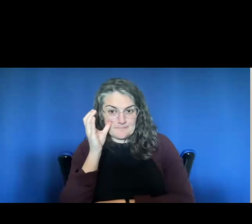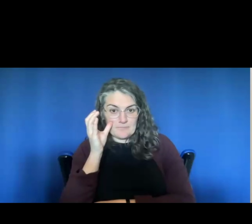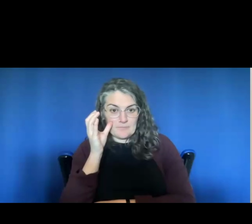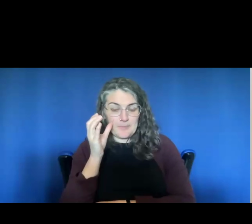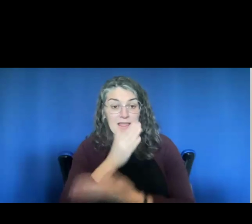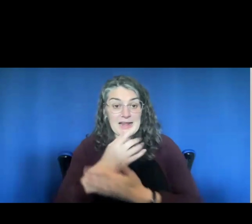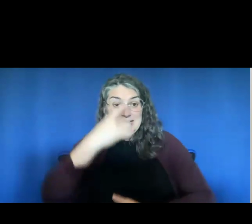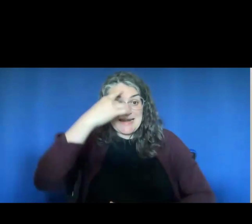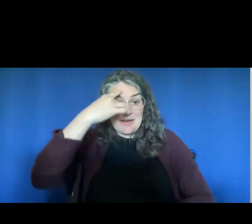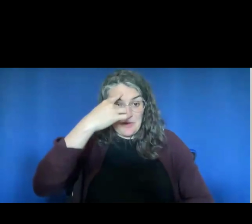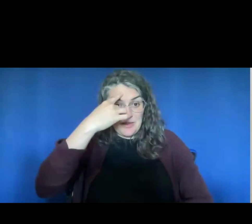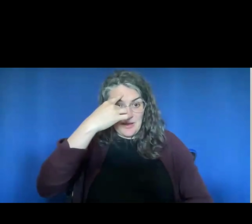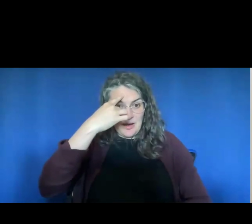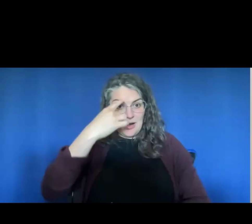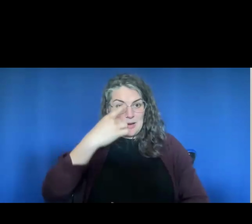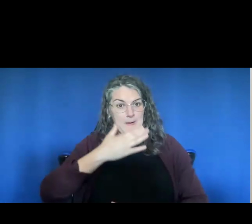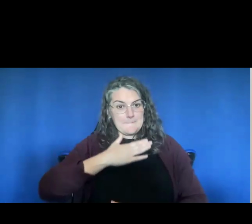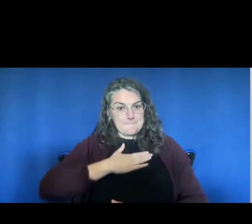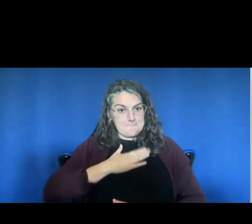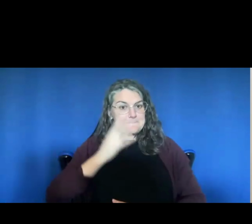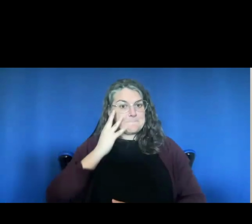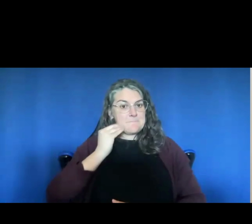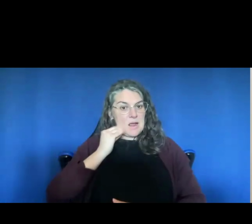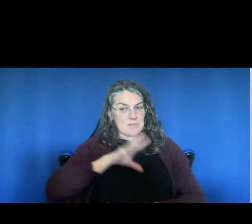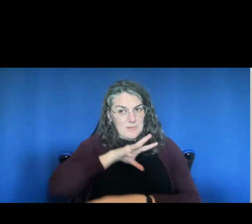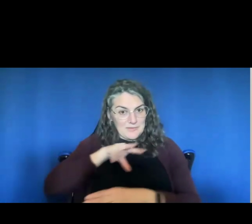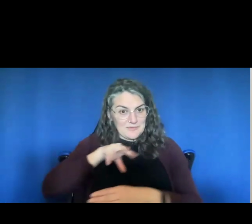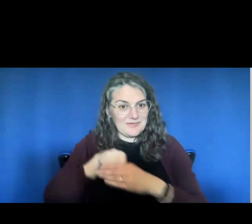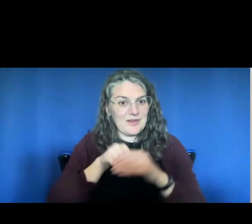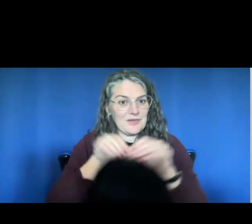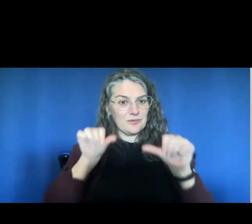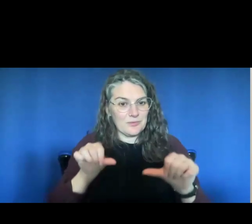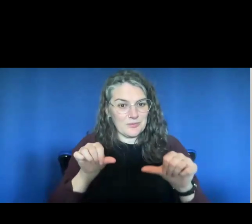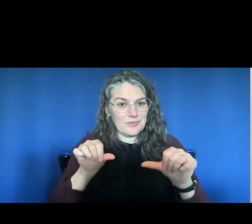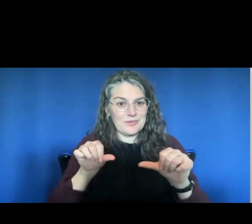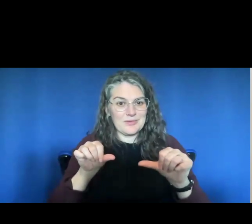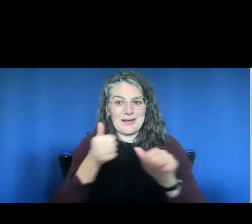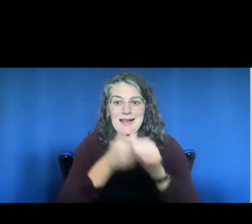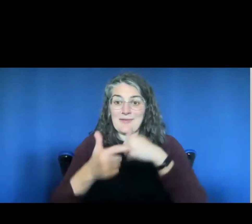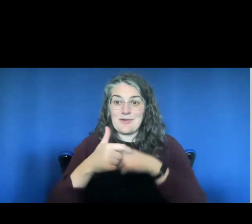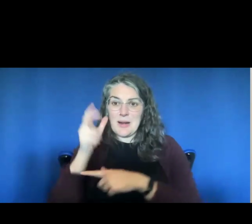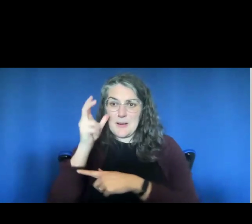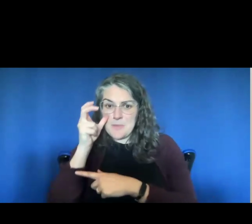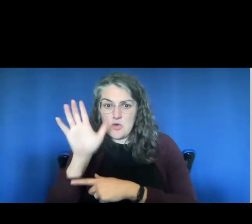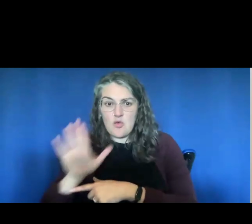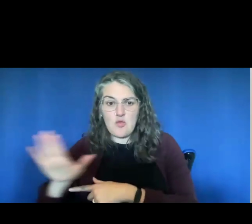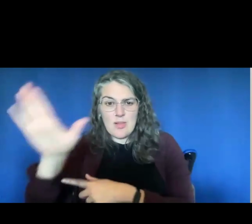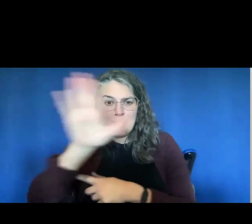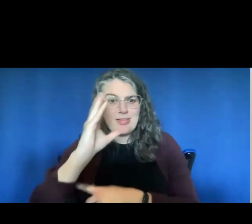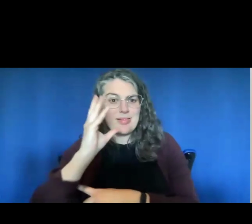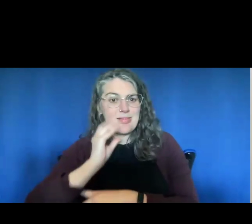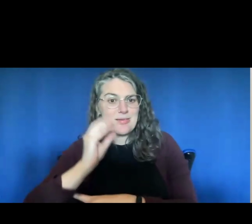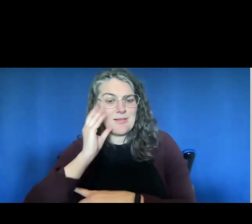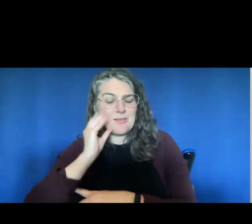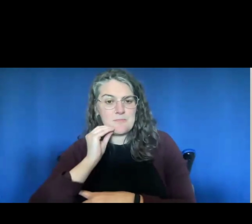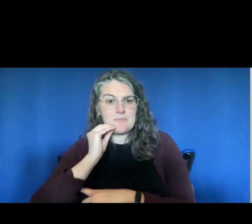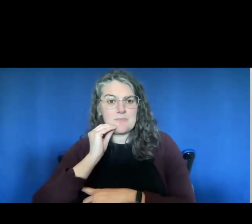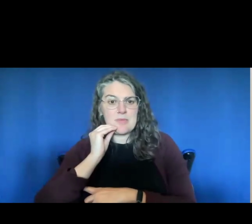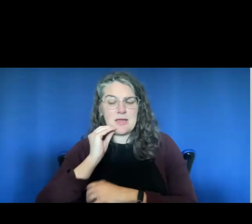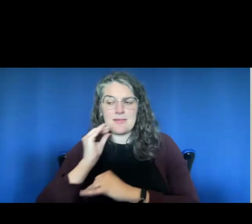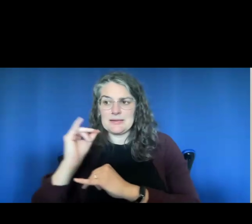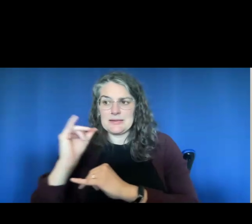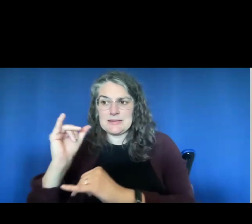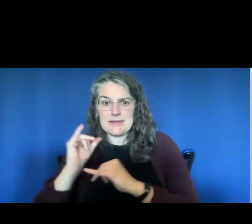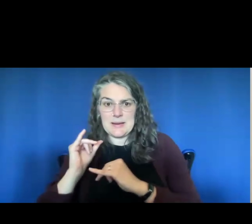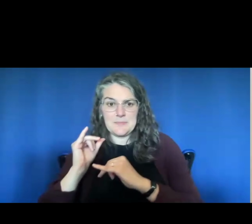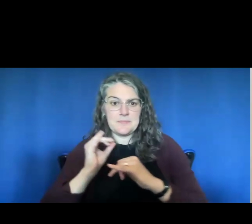yours. The more I read, the more detailed narratives illuminated the range of experiences under the umbrella of